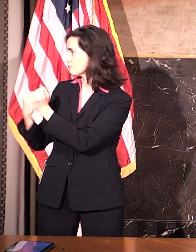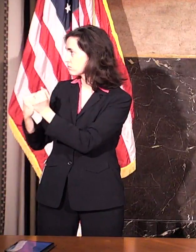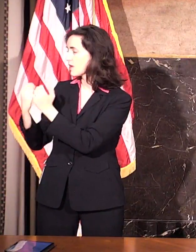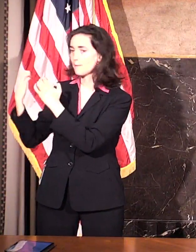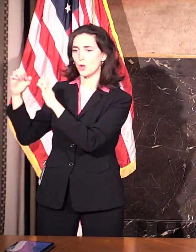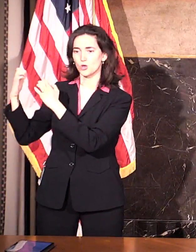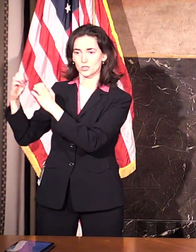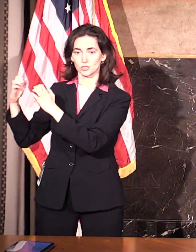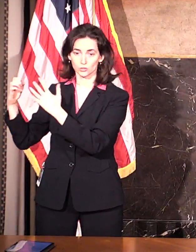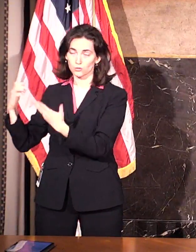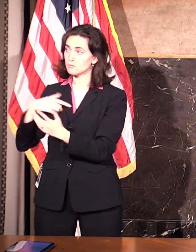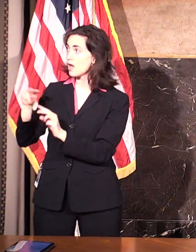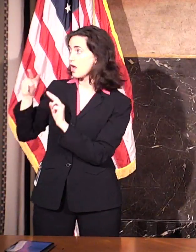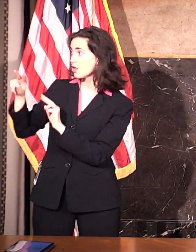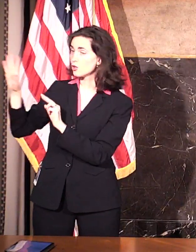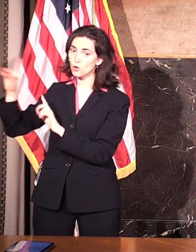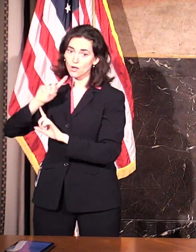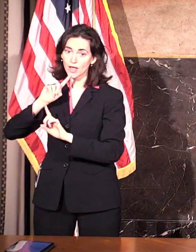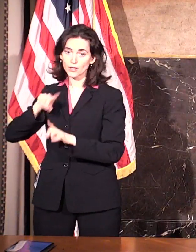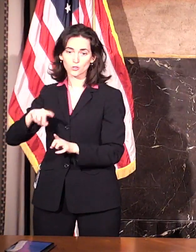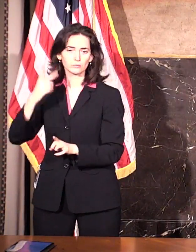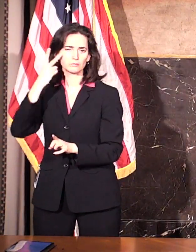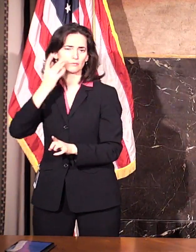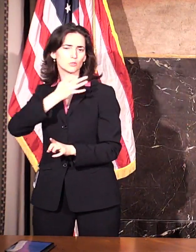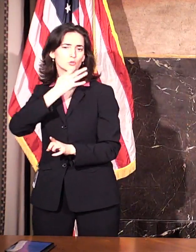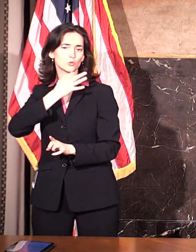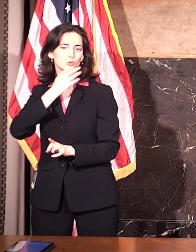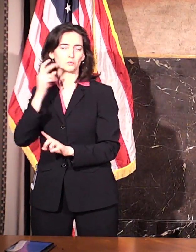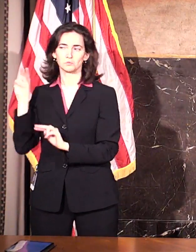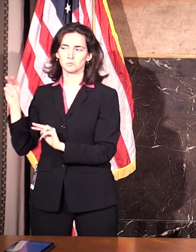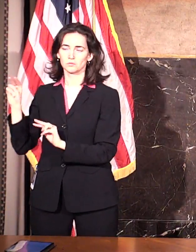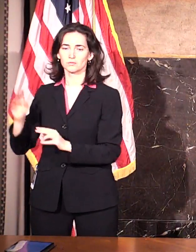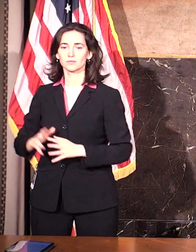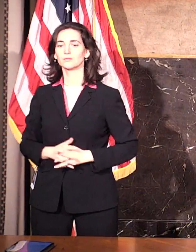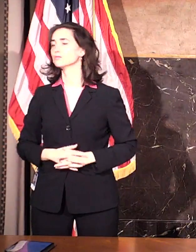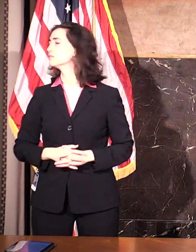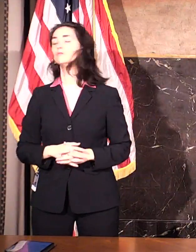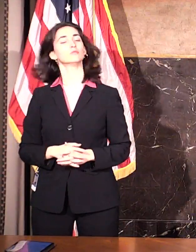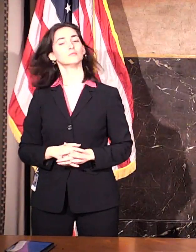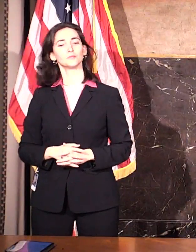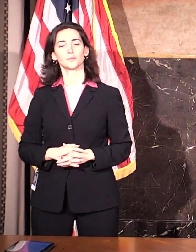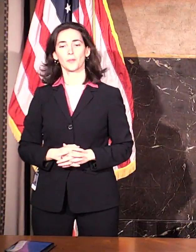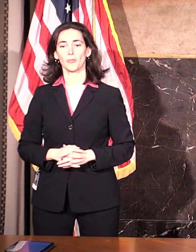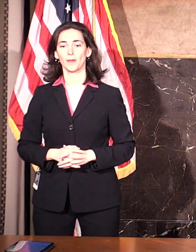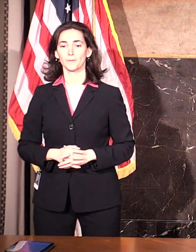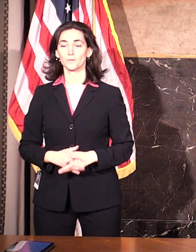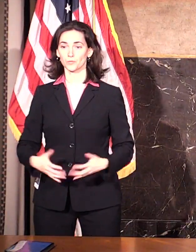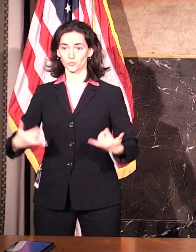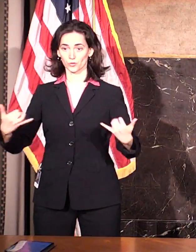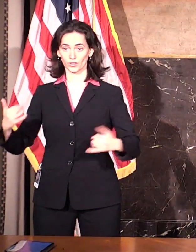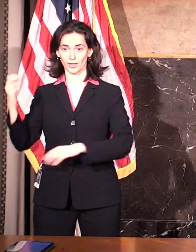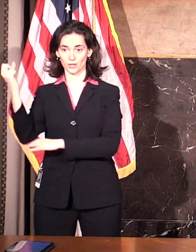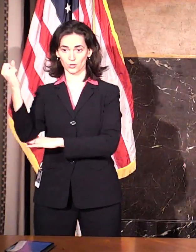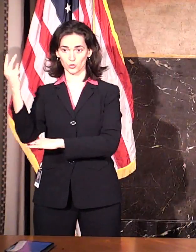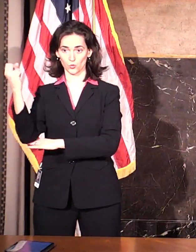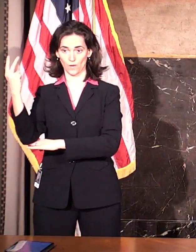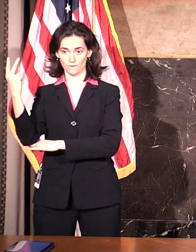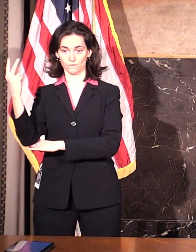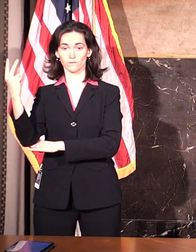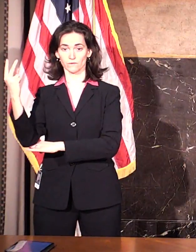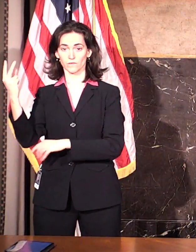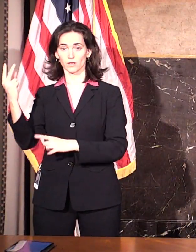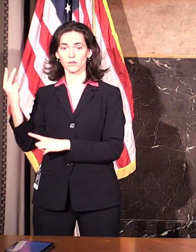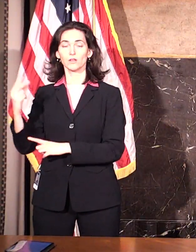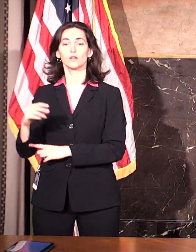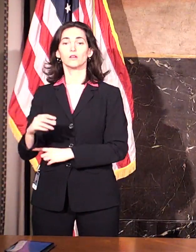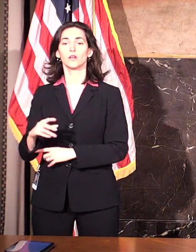to getting a response from him very soon. As of noon today, right at 125,000 Louisianans